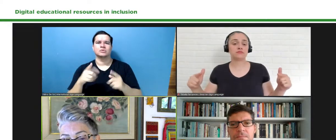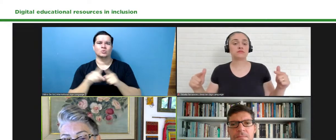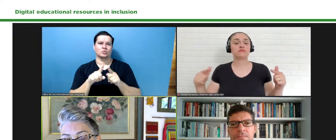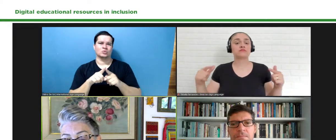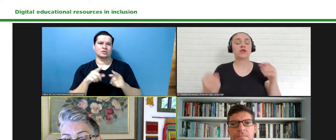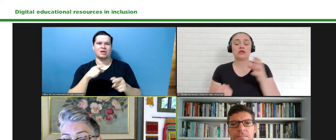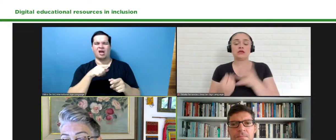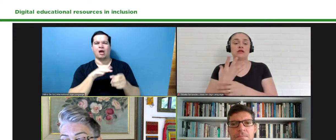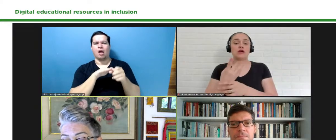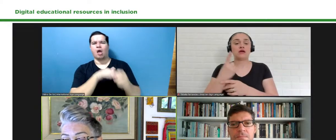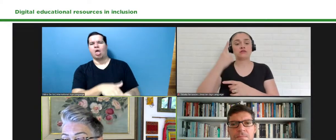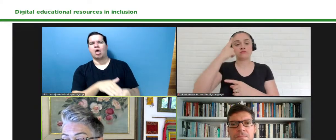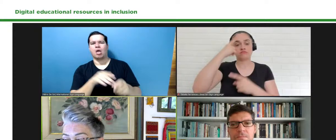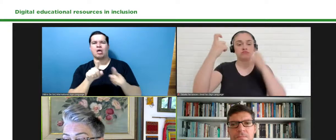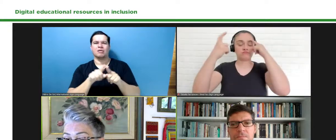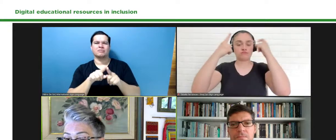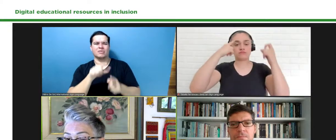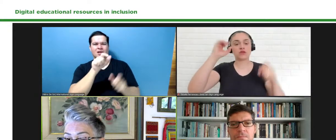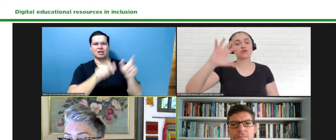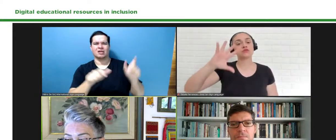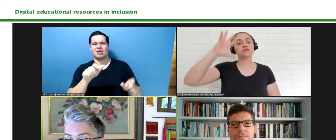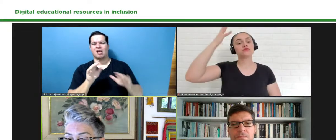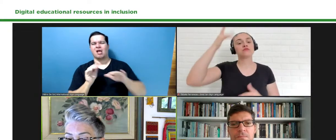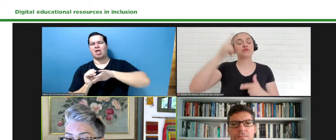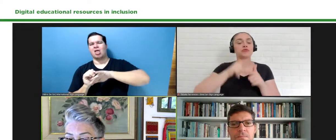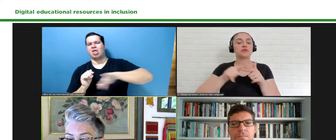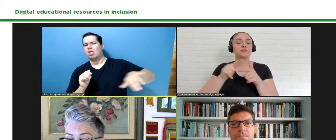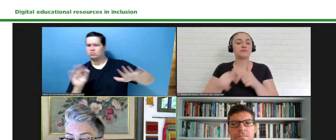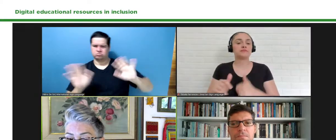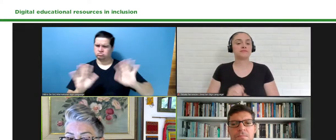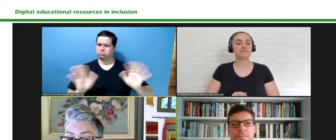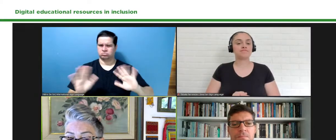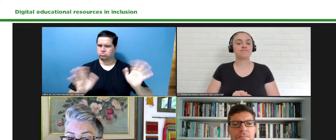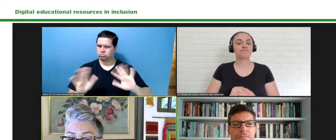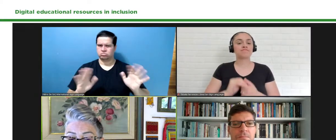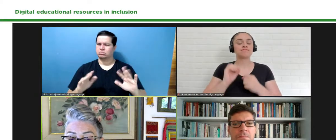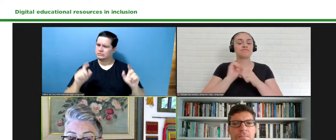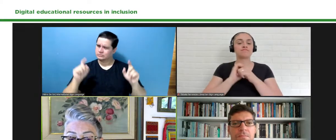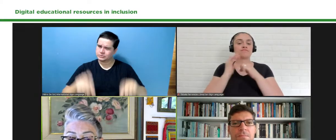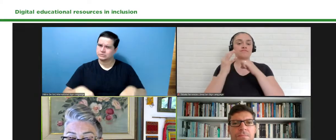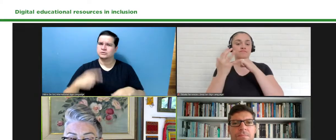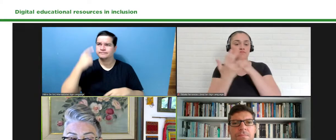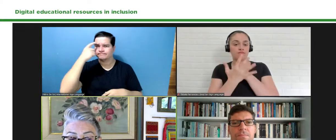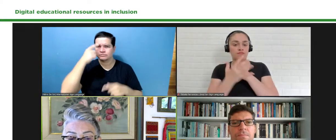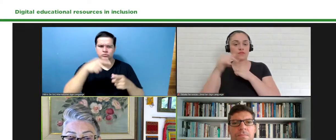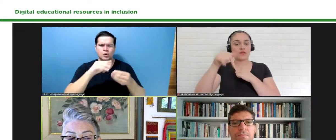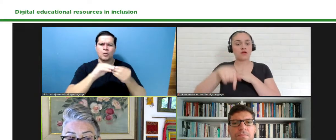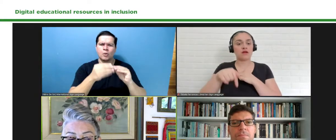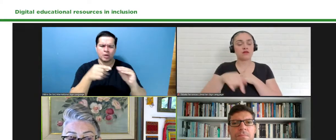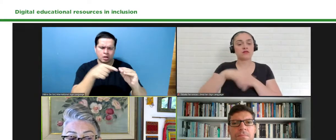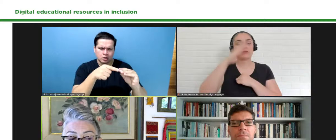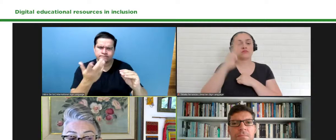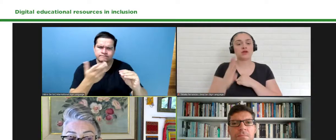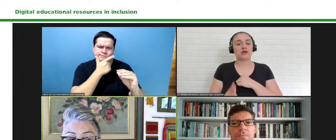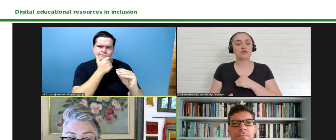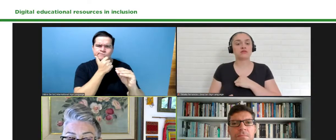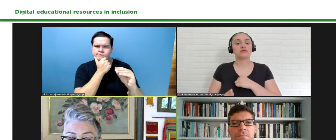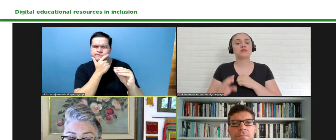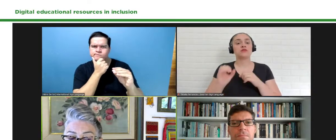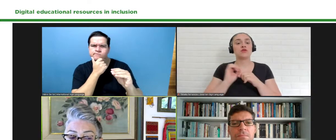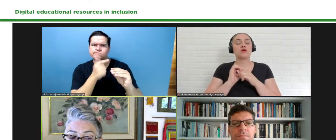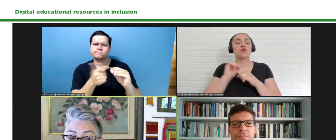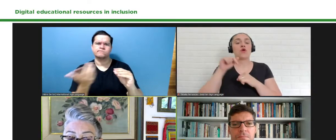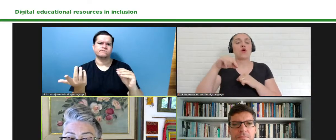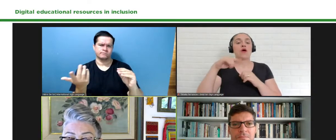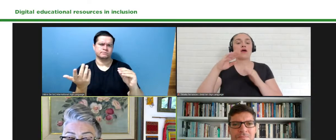solutions? As soon as COVID-19 started in Brazil, Escola de Gente made two decisions. One, we